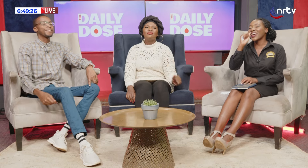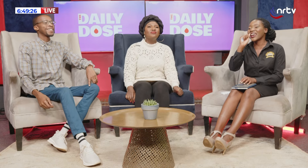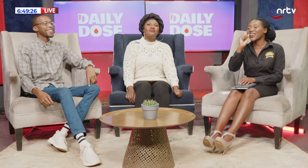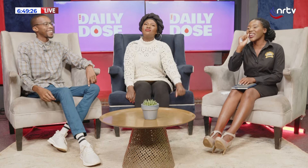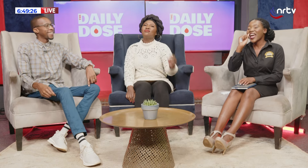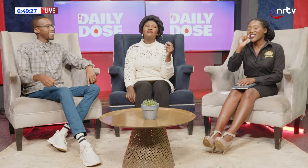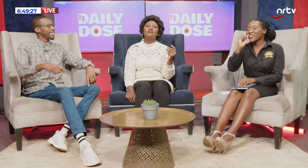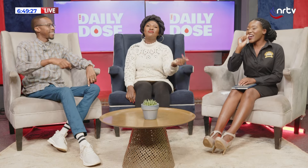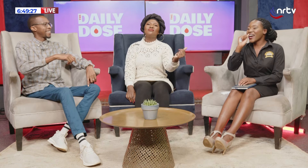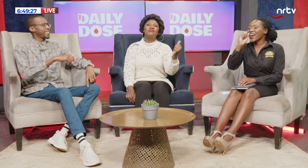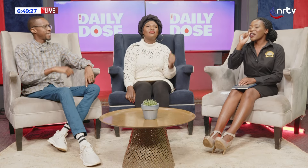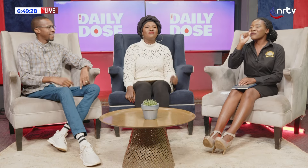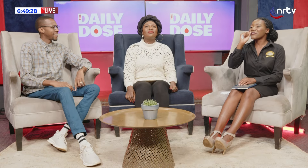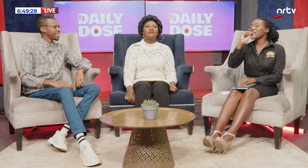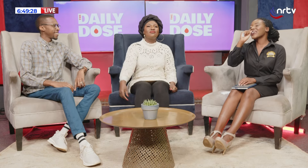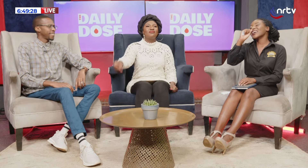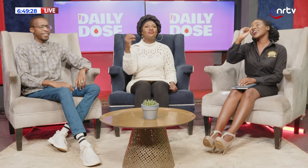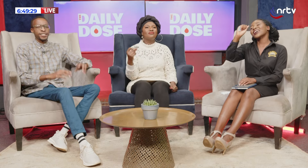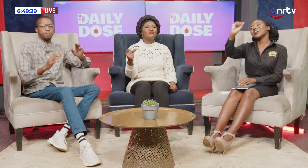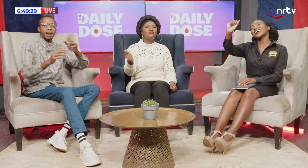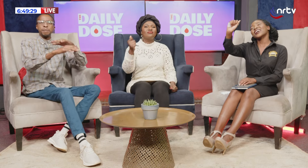say that I'm free.